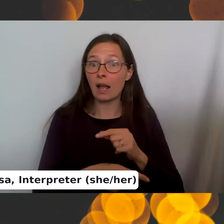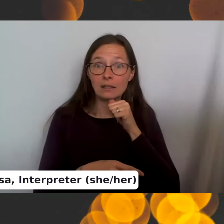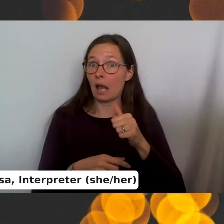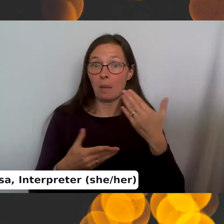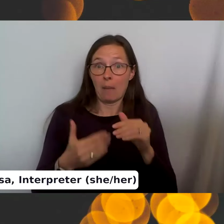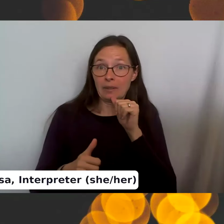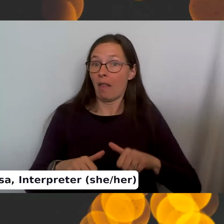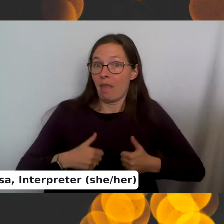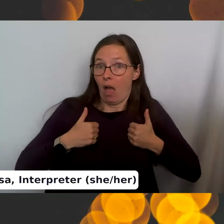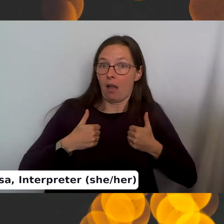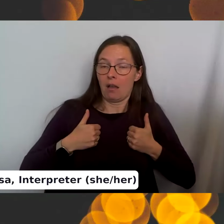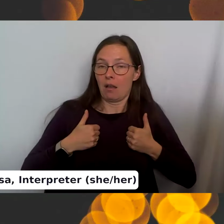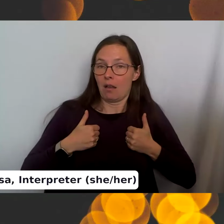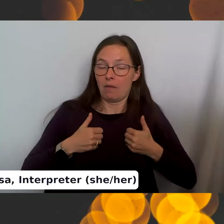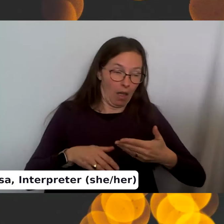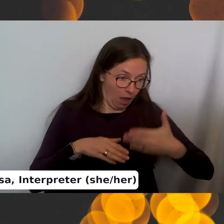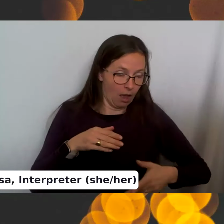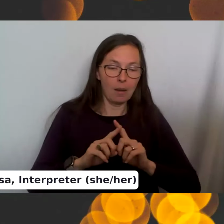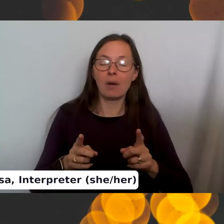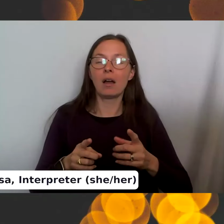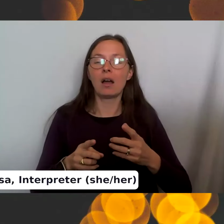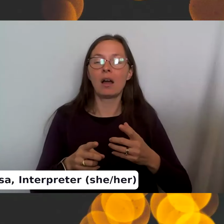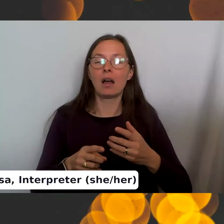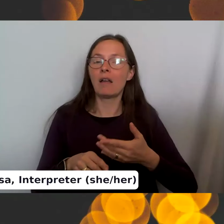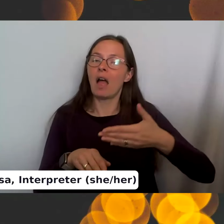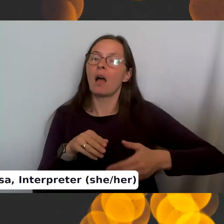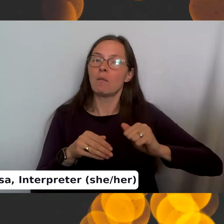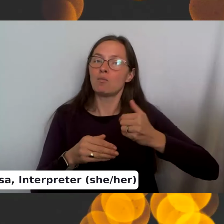of some sort of process.